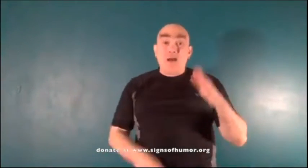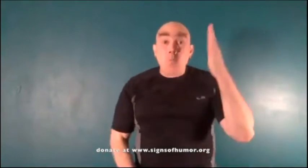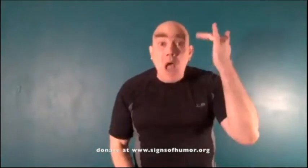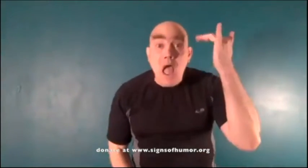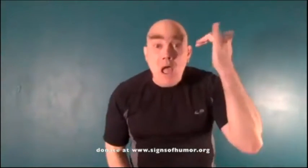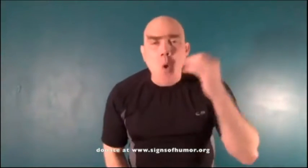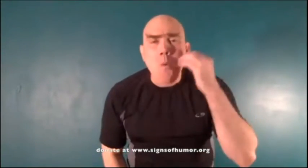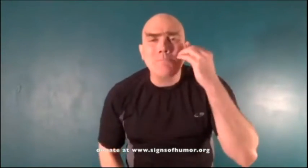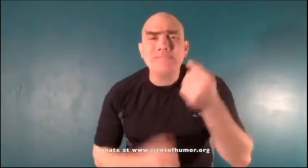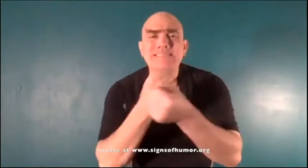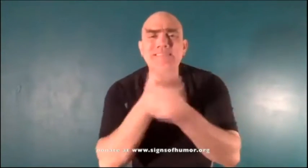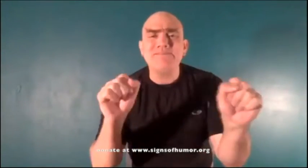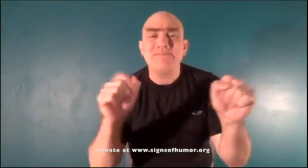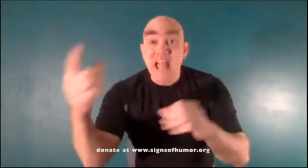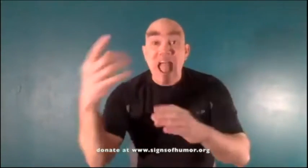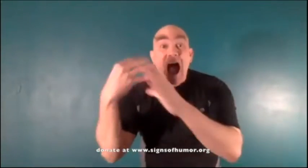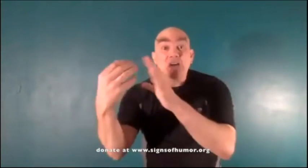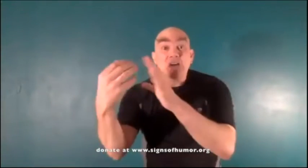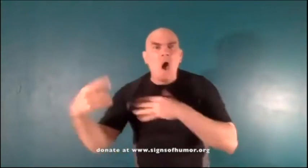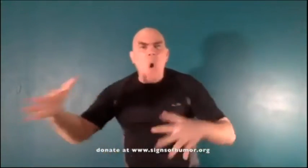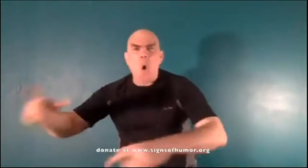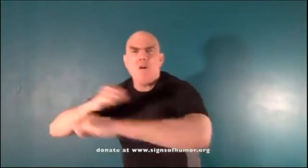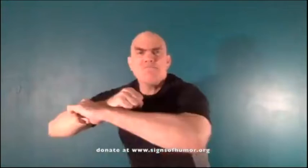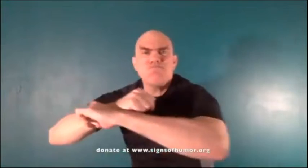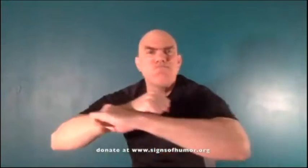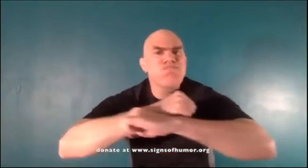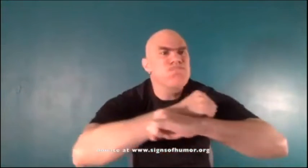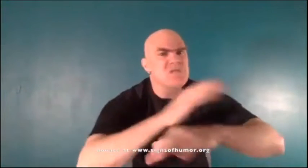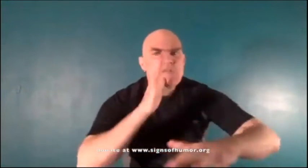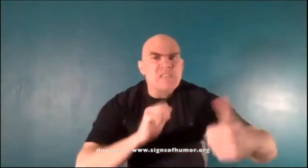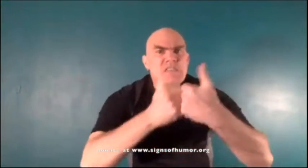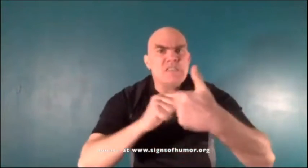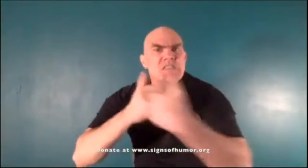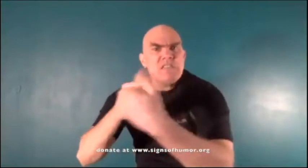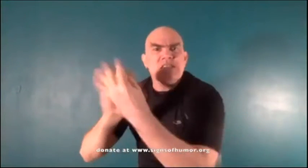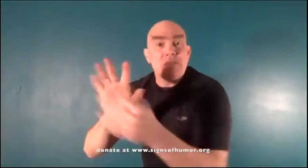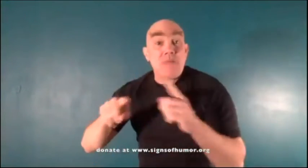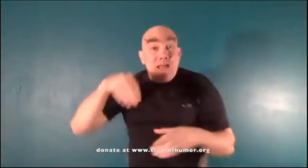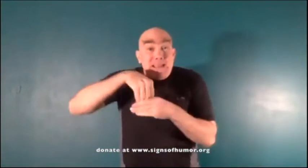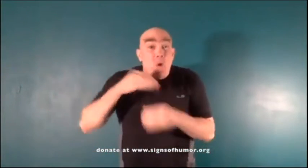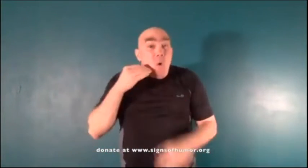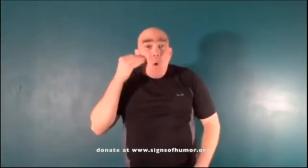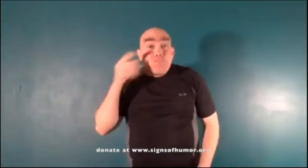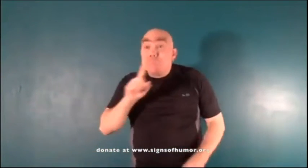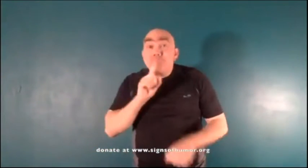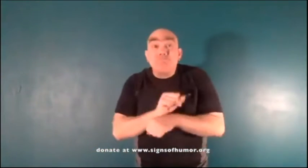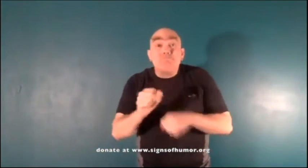And otherwise, we had a peaceful home. And my cat liked the house to be peaceful because when it was outside, he had to defend us